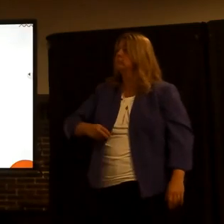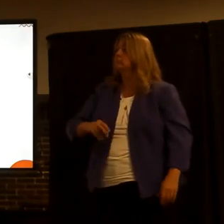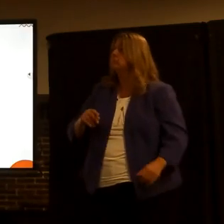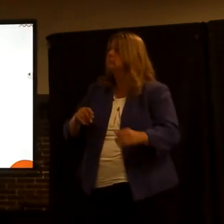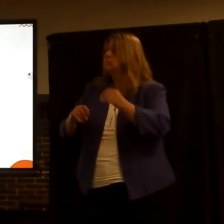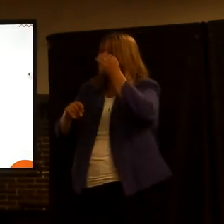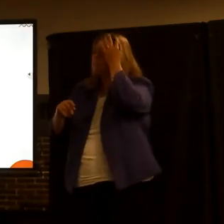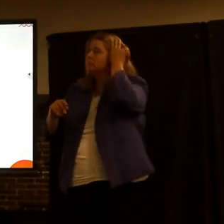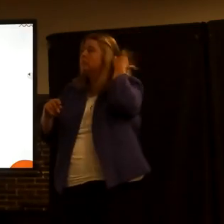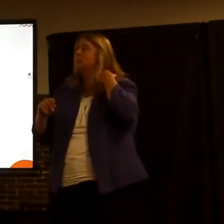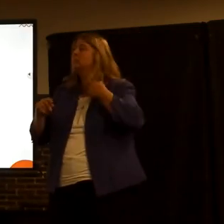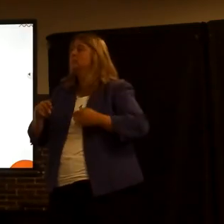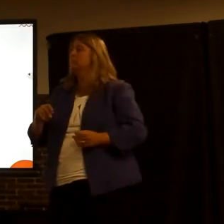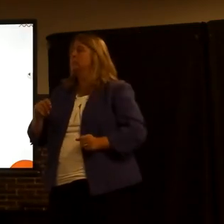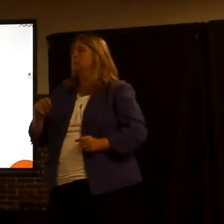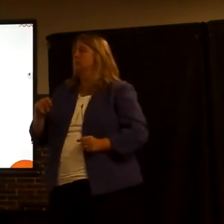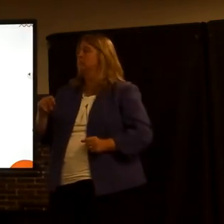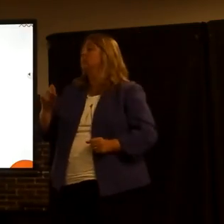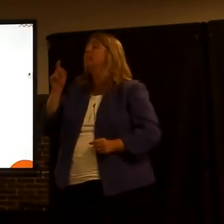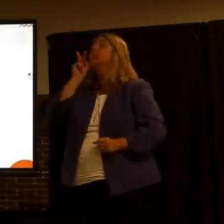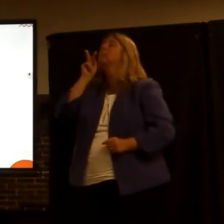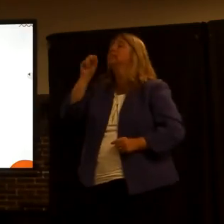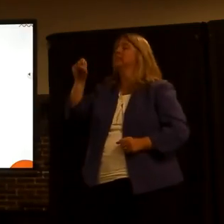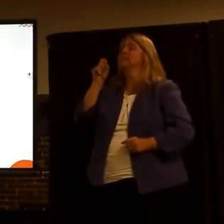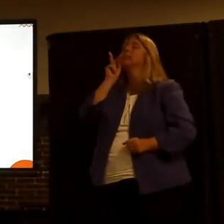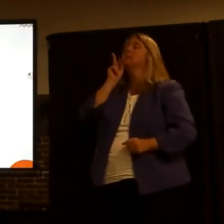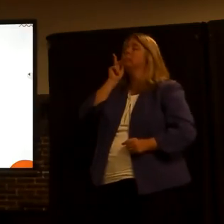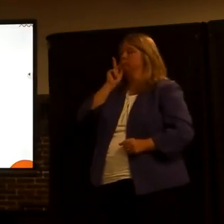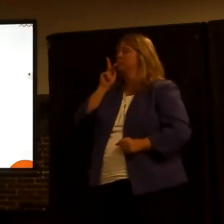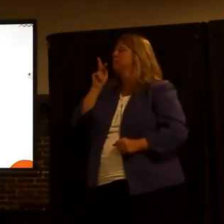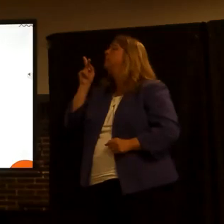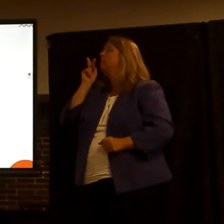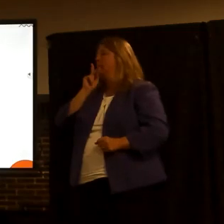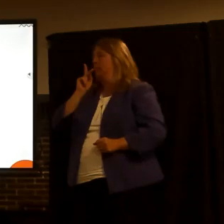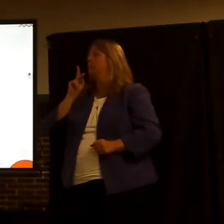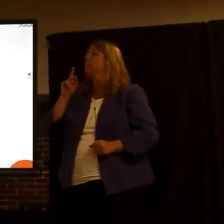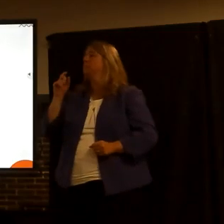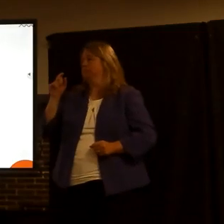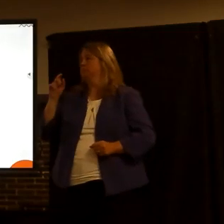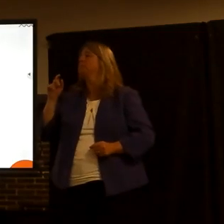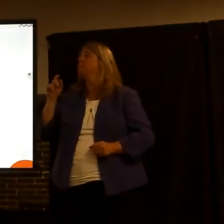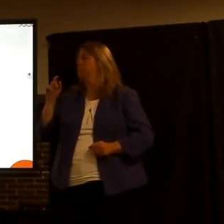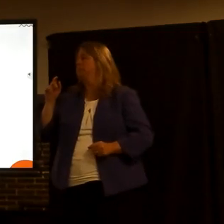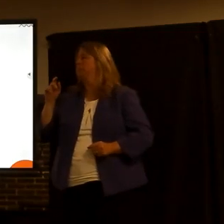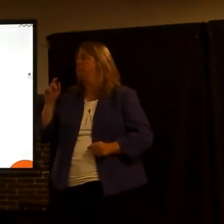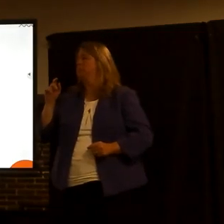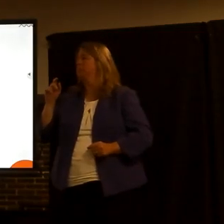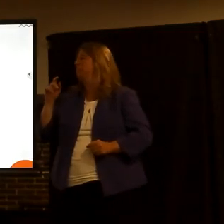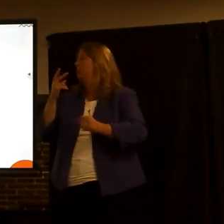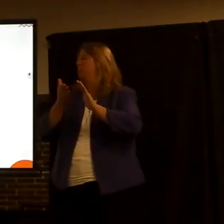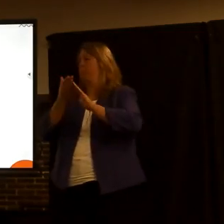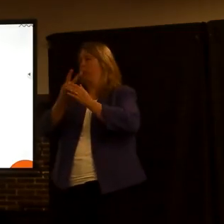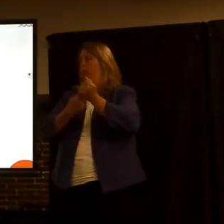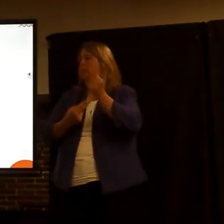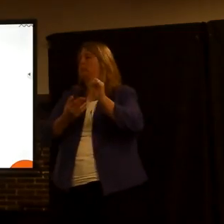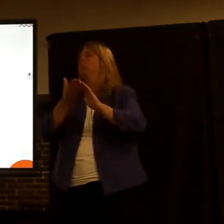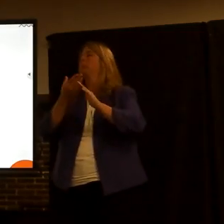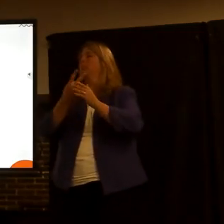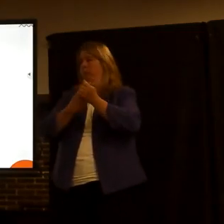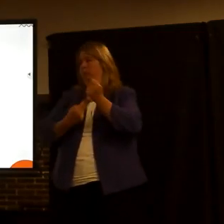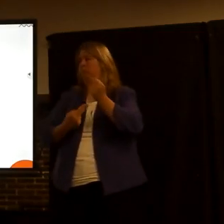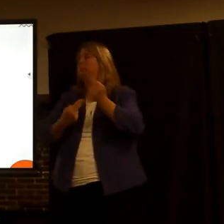I assume that Kindle's going to be running both. You're going to be running both, or are those going to be